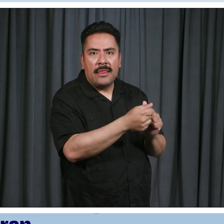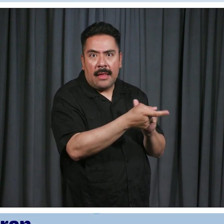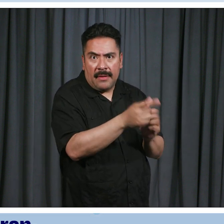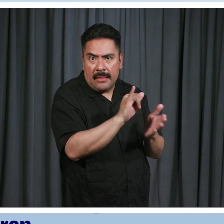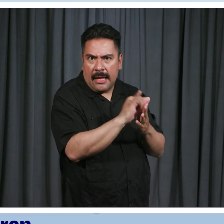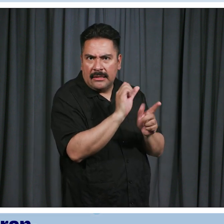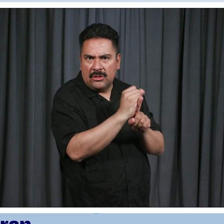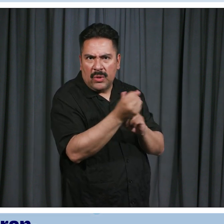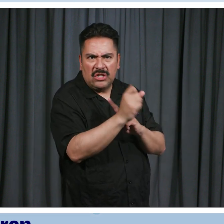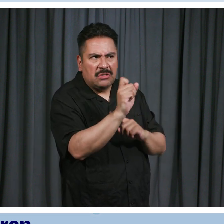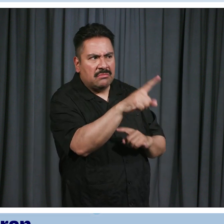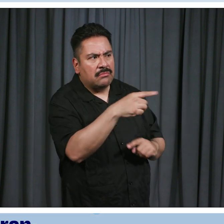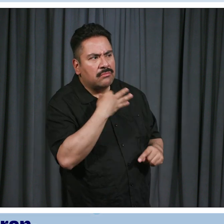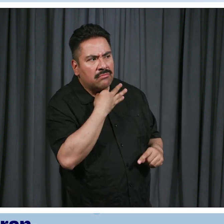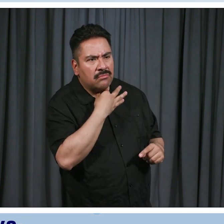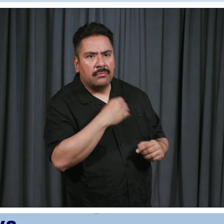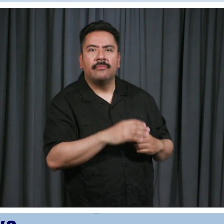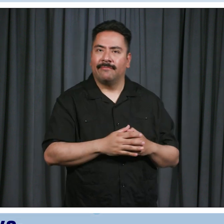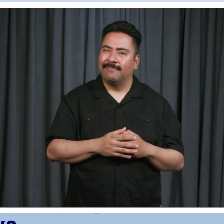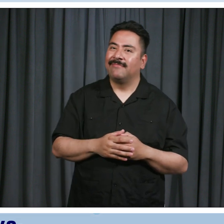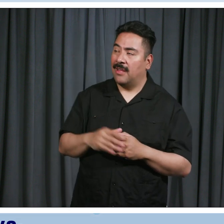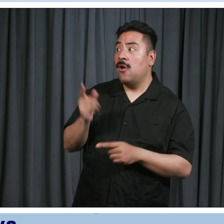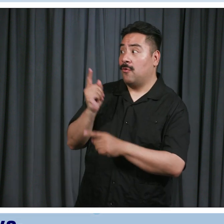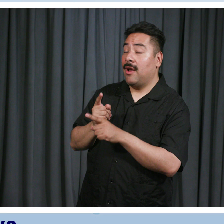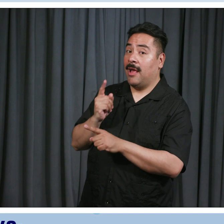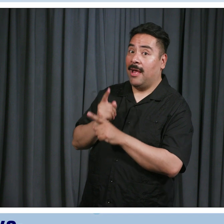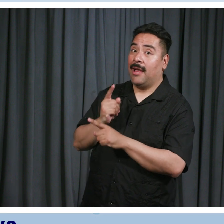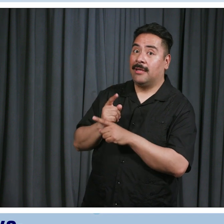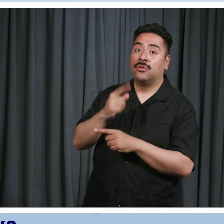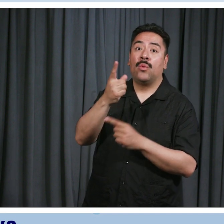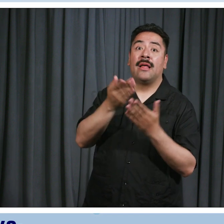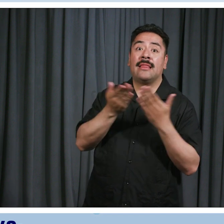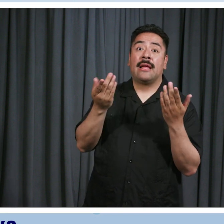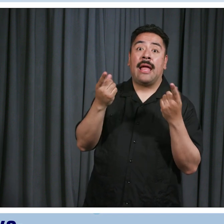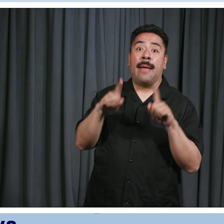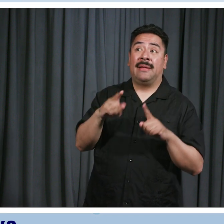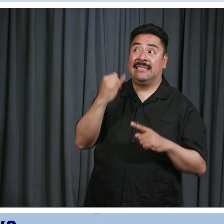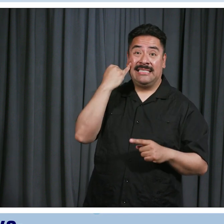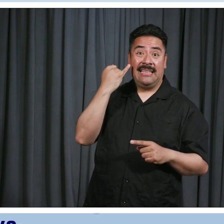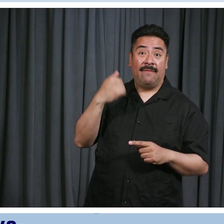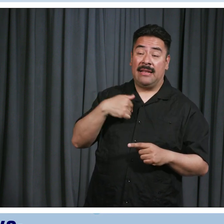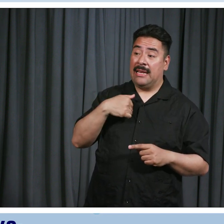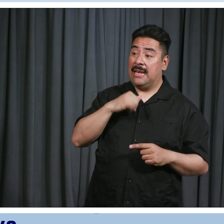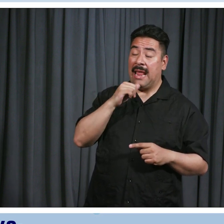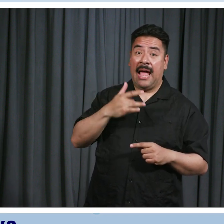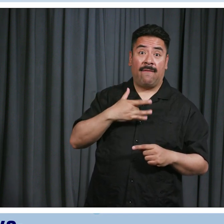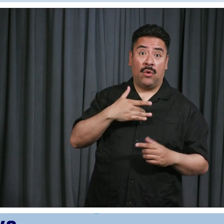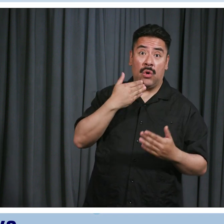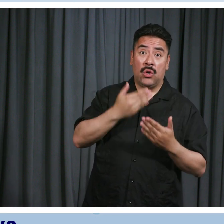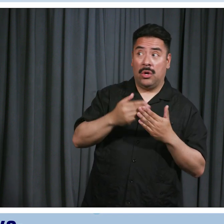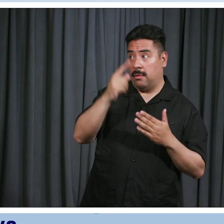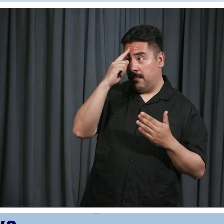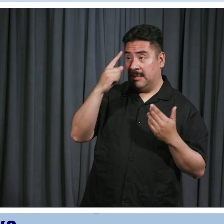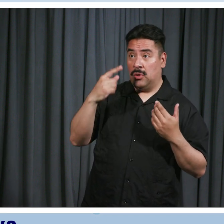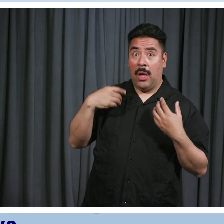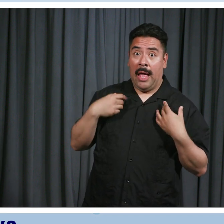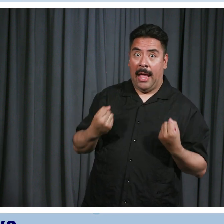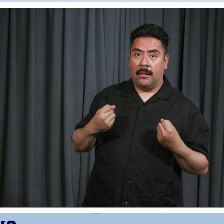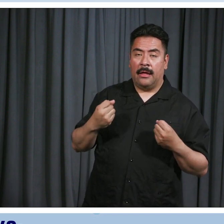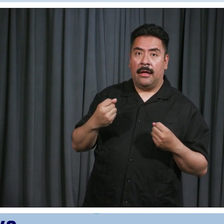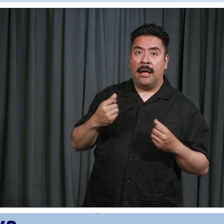that situation? Right, because one of the things that happens when we're not feeling good in our mental health is we feel less